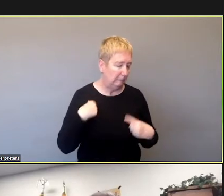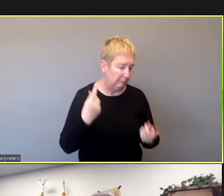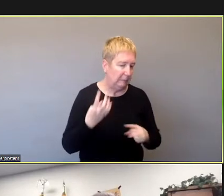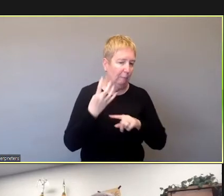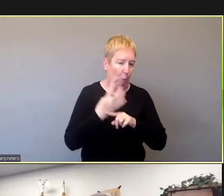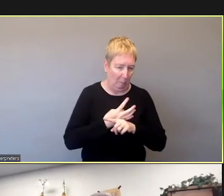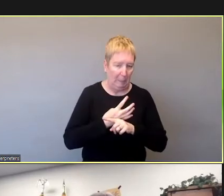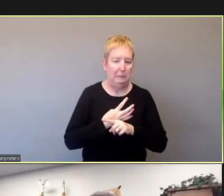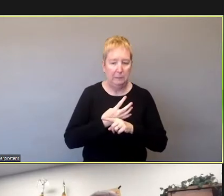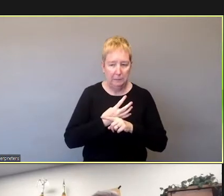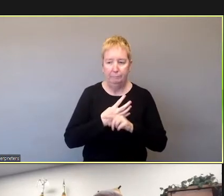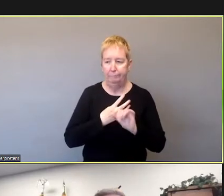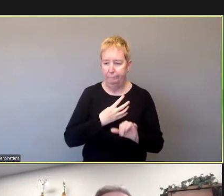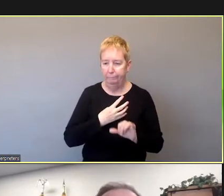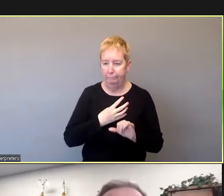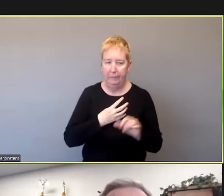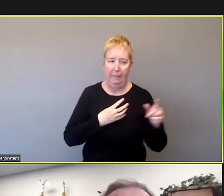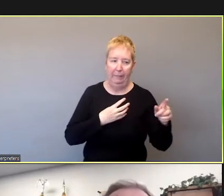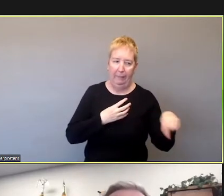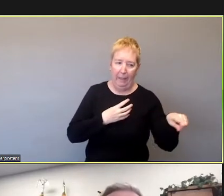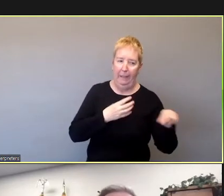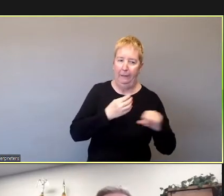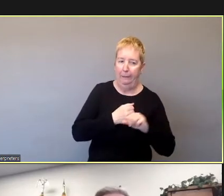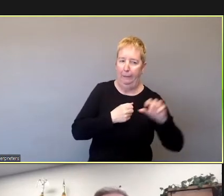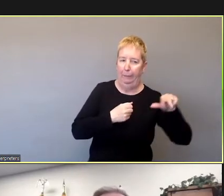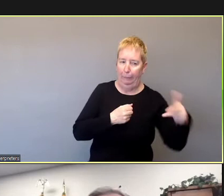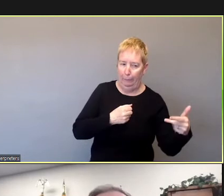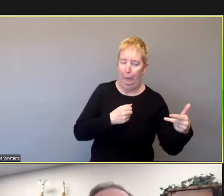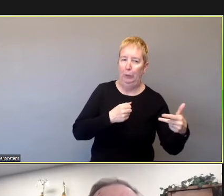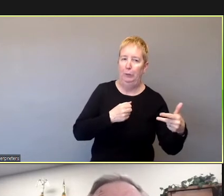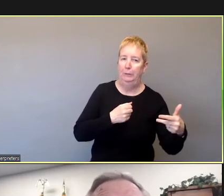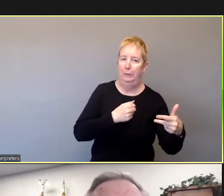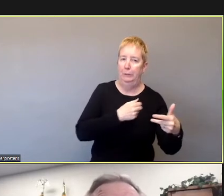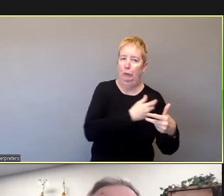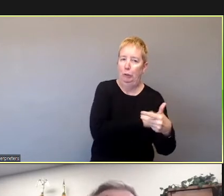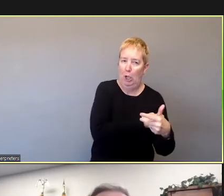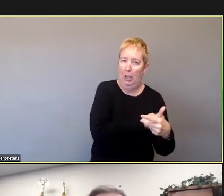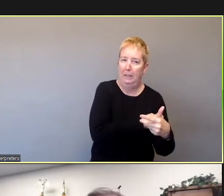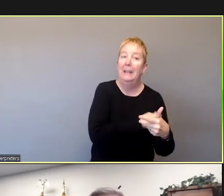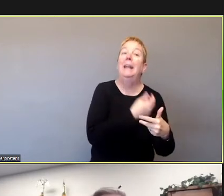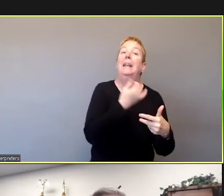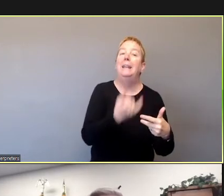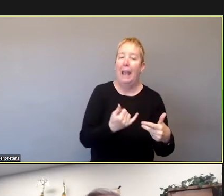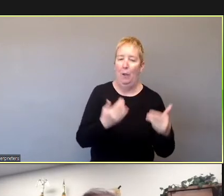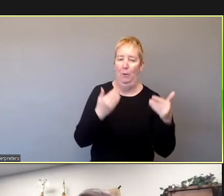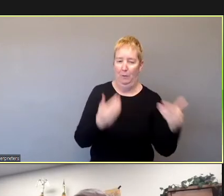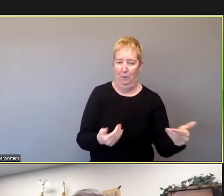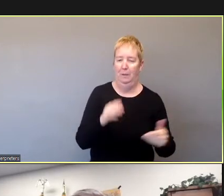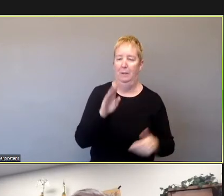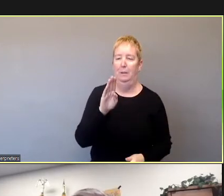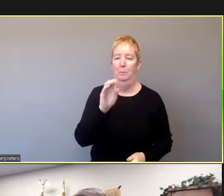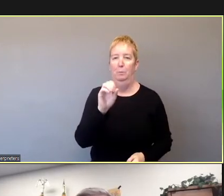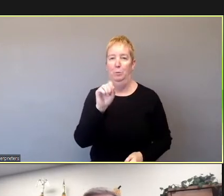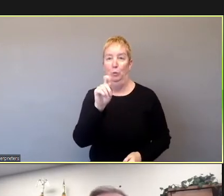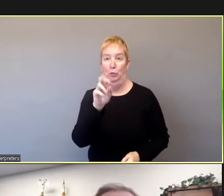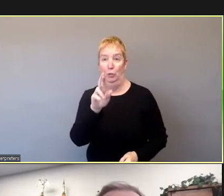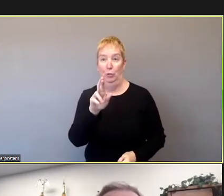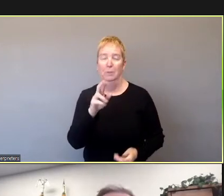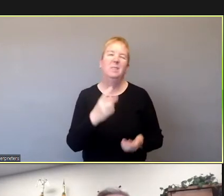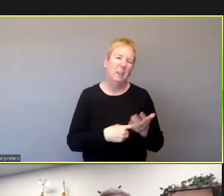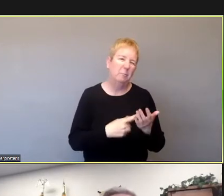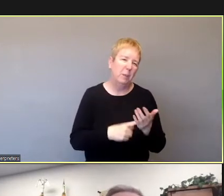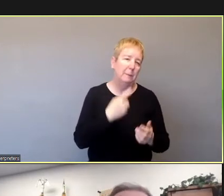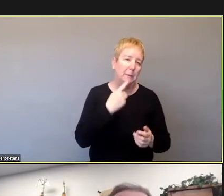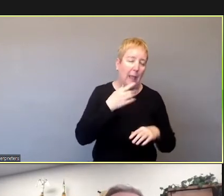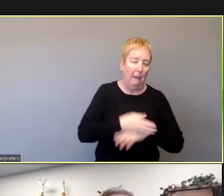since immunosuppressed people got their 3rd dose. Now you can get a booster. They even recommend it after 3 months,